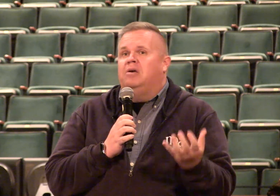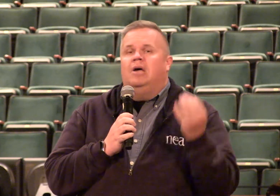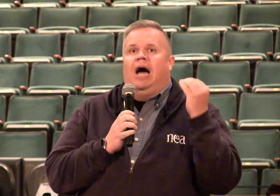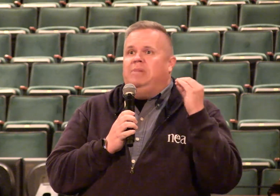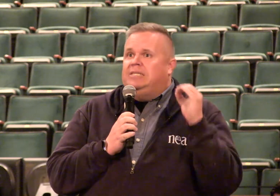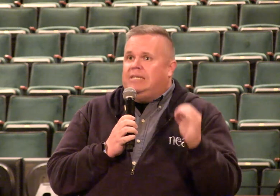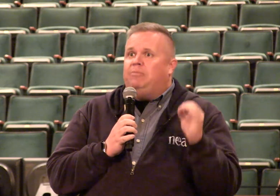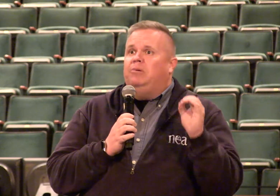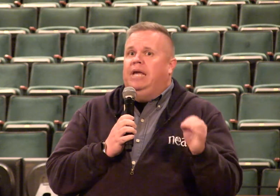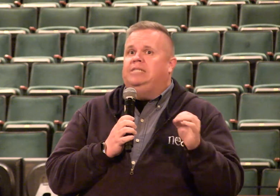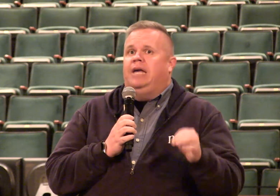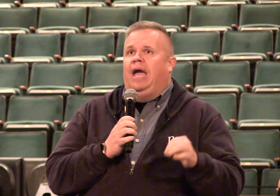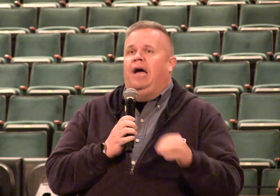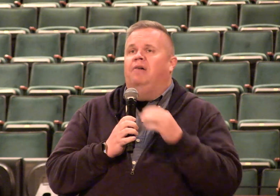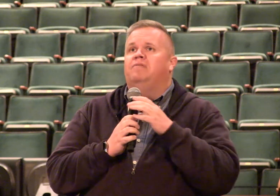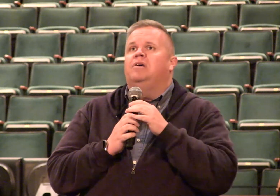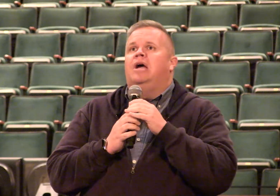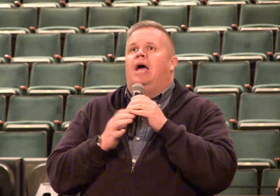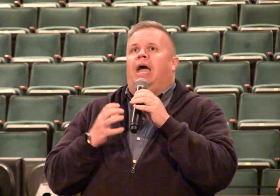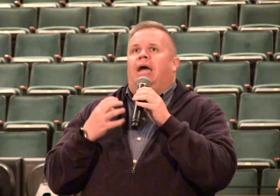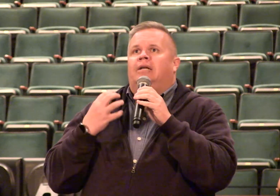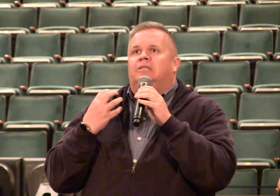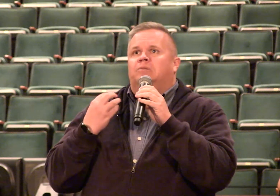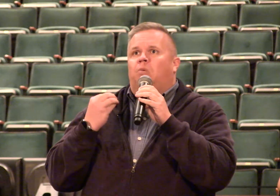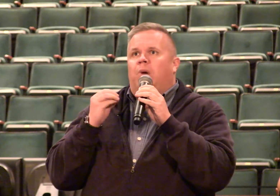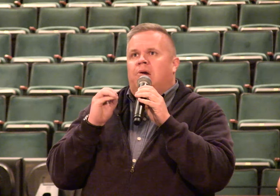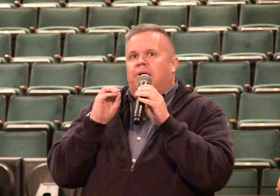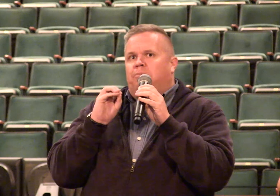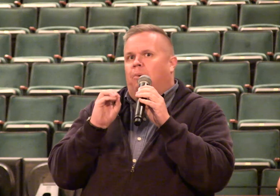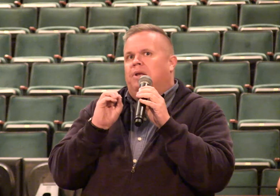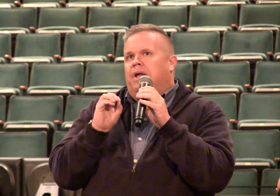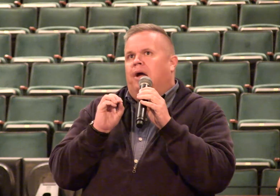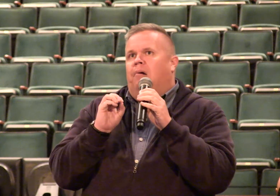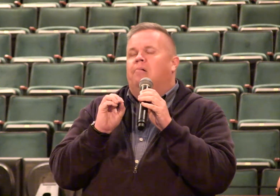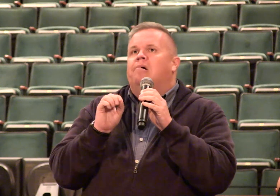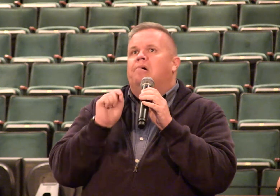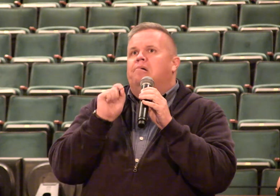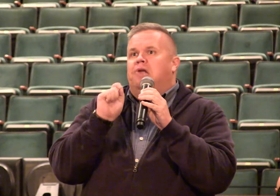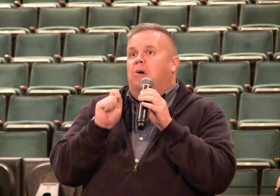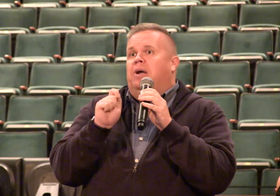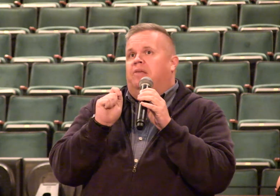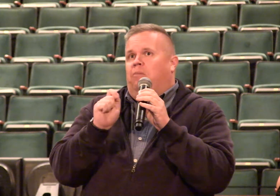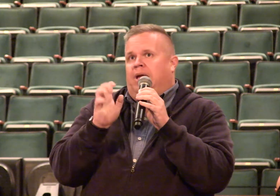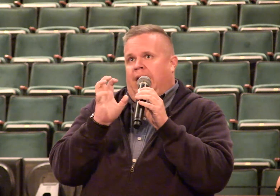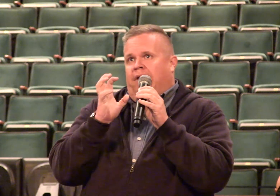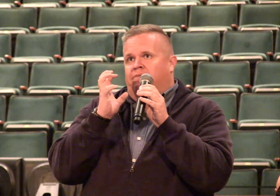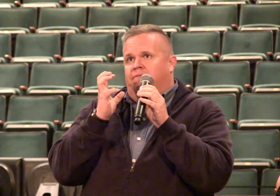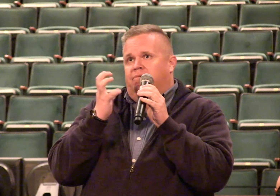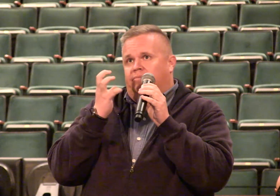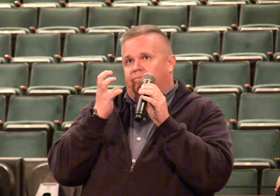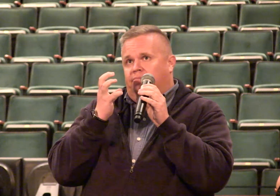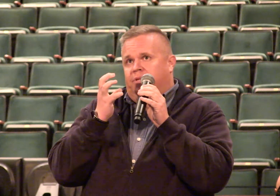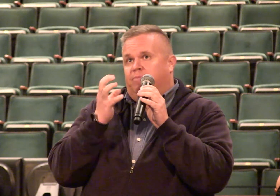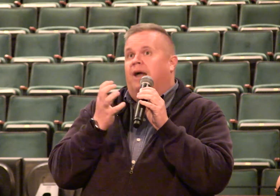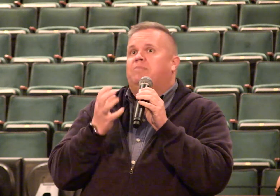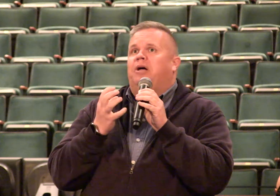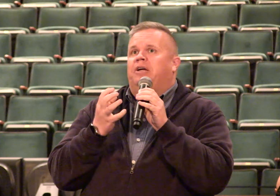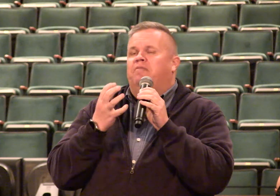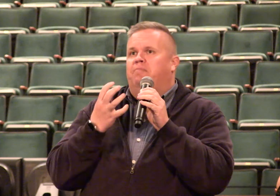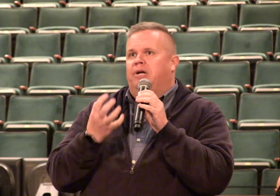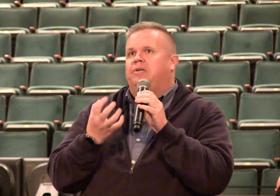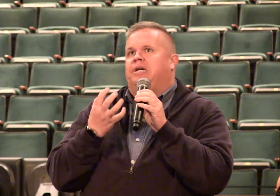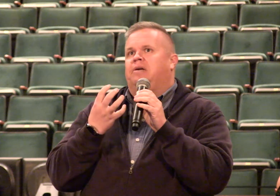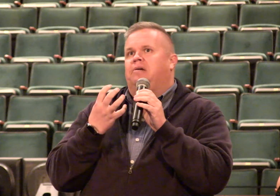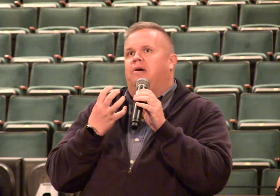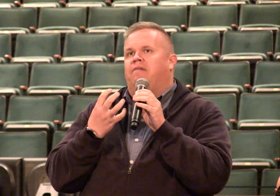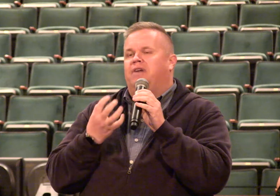bath? I mean, simple needs they have. And we're in a point now, knowing that we have this possibility